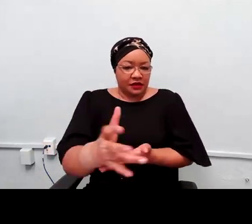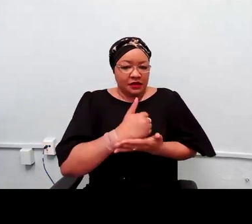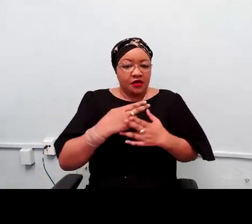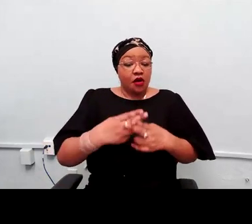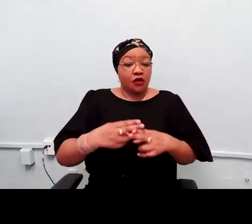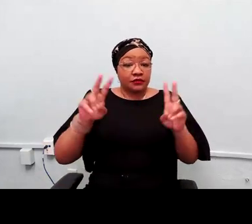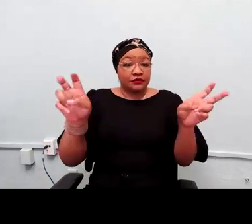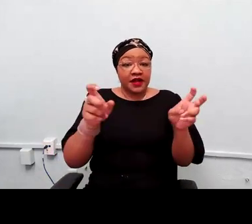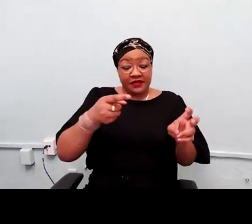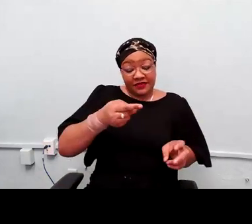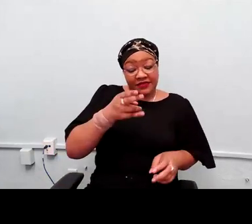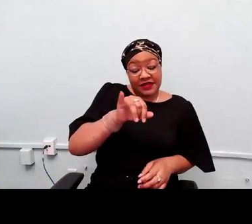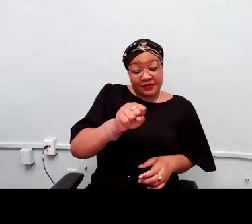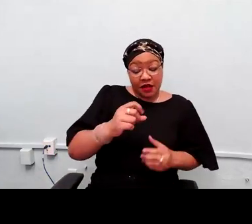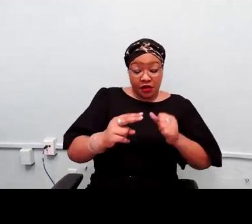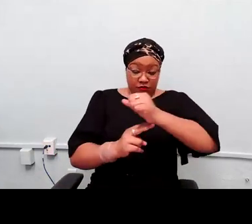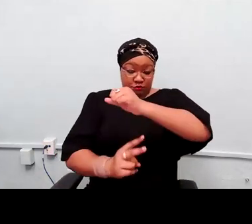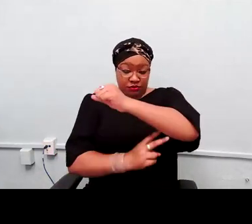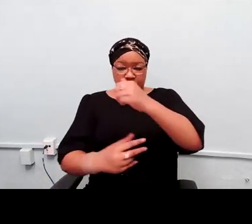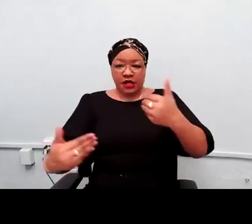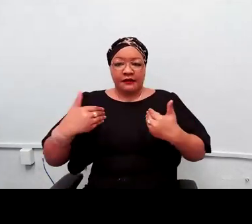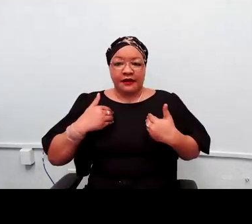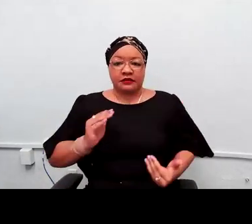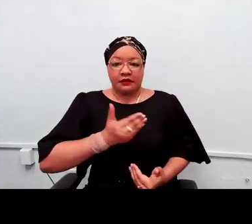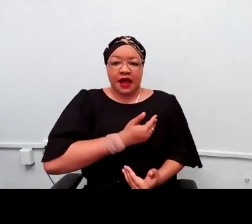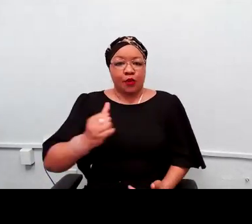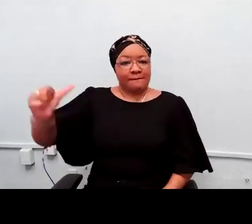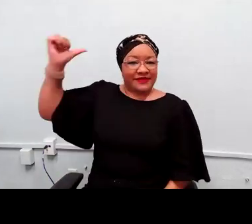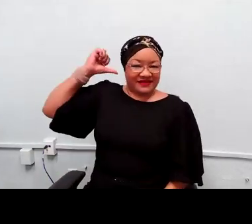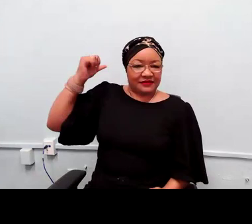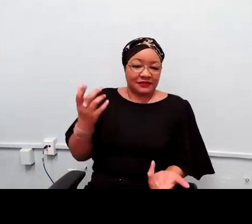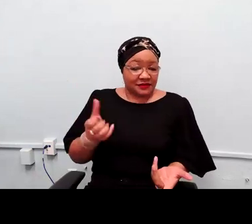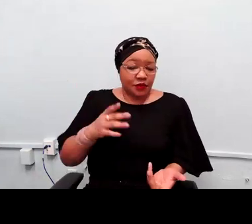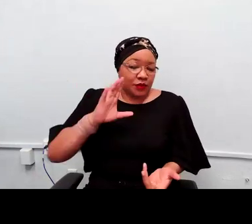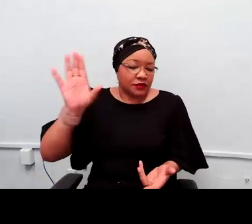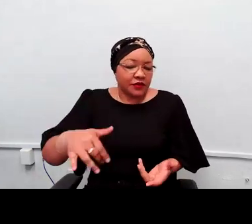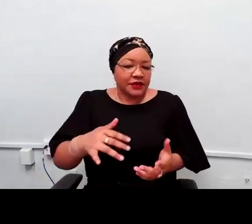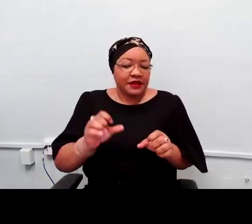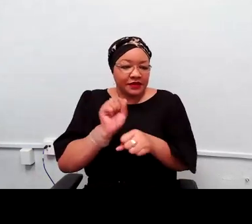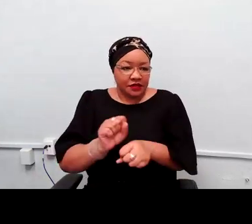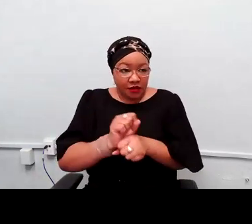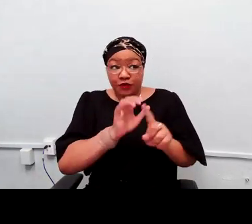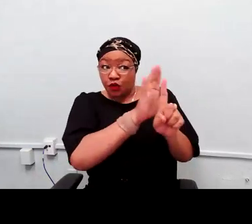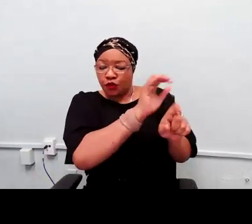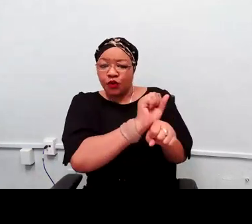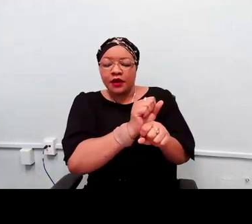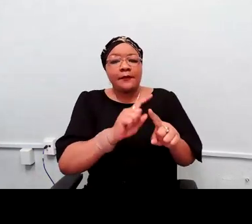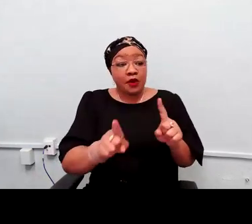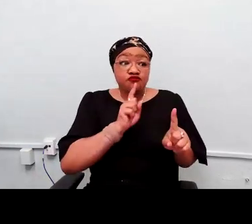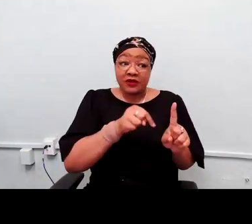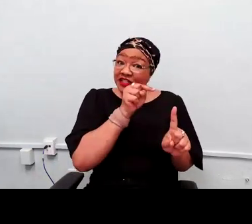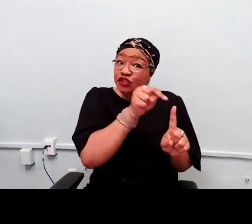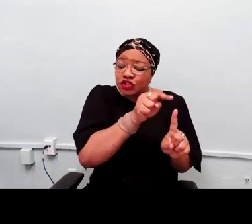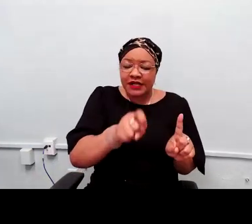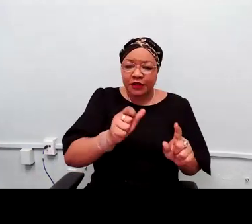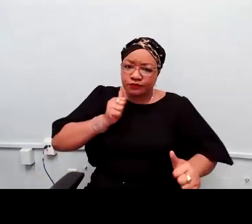now we all, we know what we've taught it. It's a work, but she had to reach out and grab those folks.